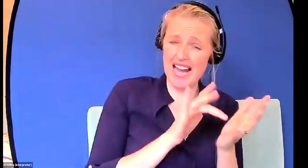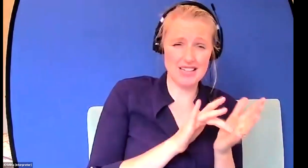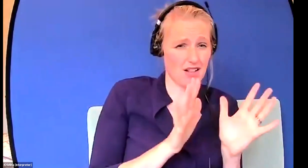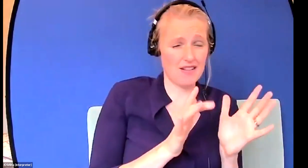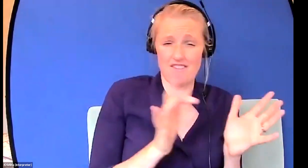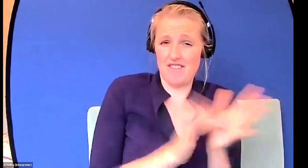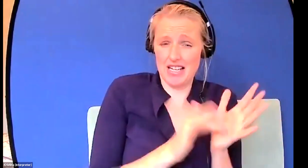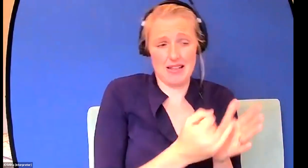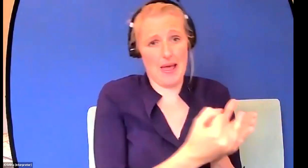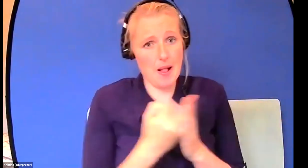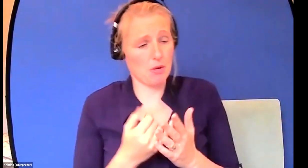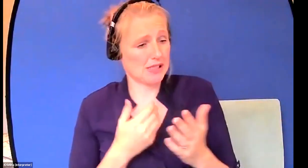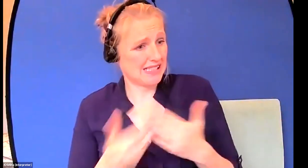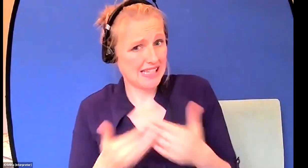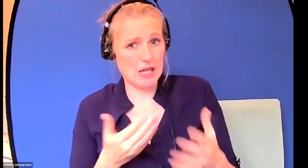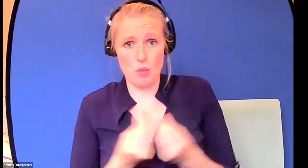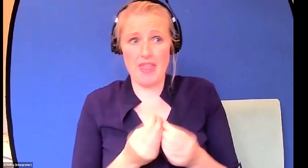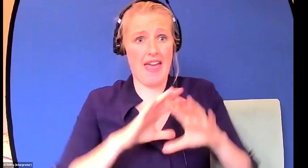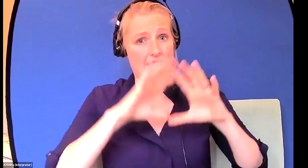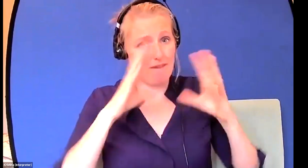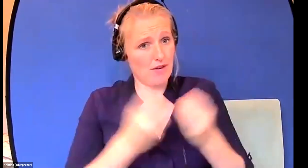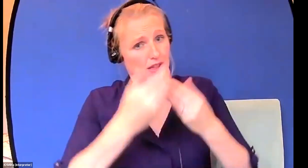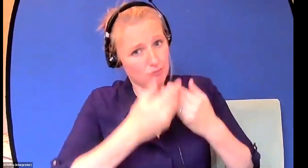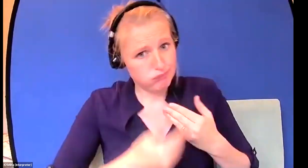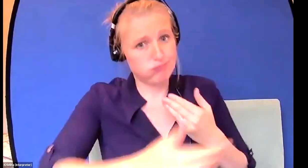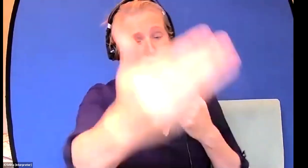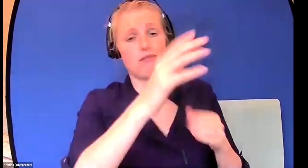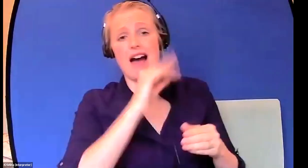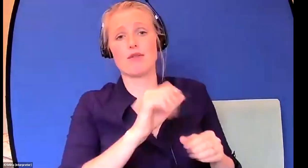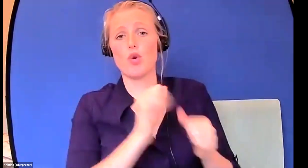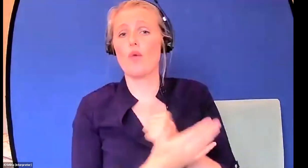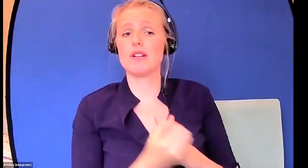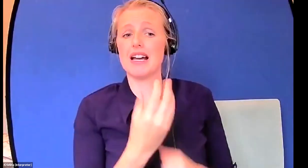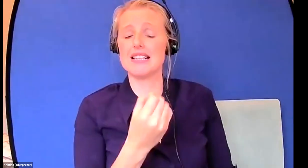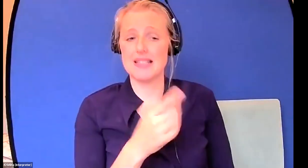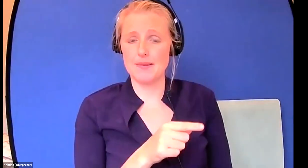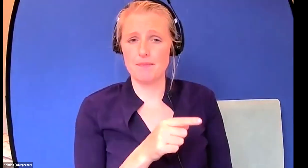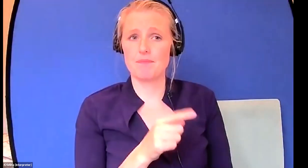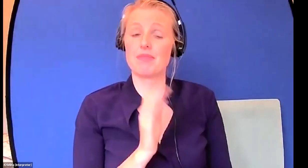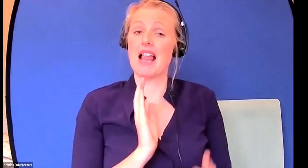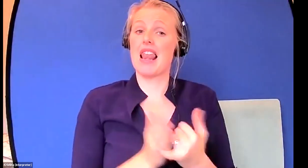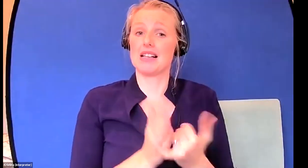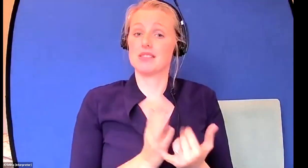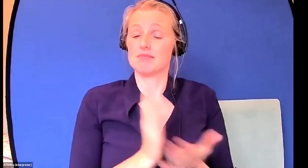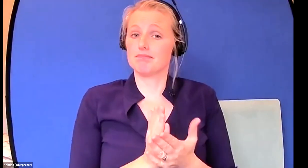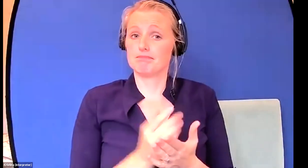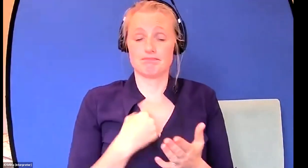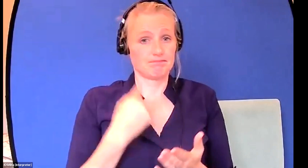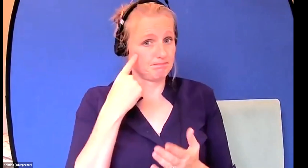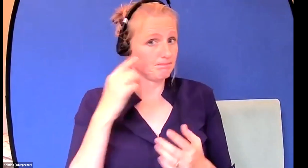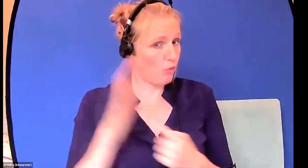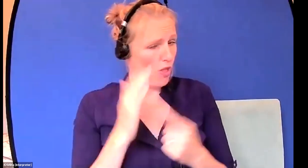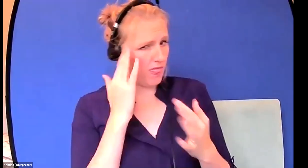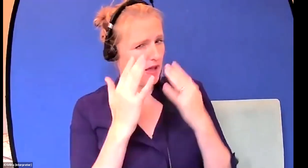deal with and depart from the devastations of COVID-19. And I would say, finally, that we would do well to contemplate that